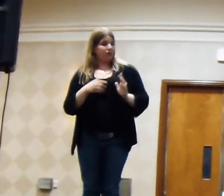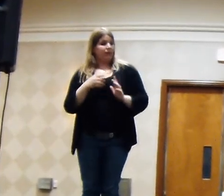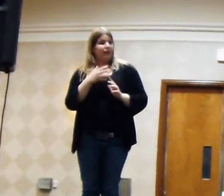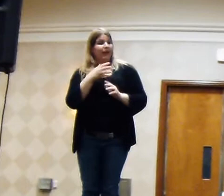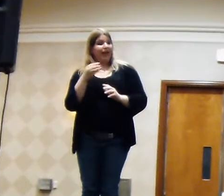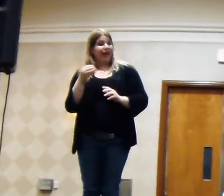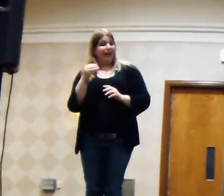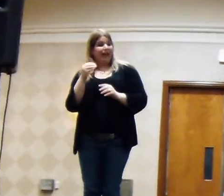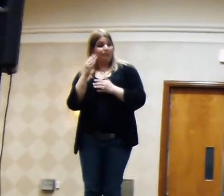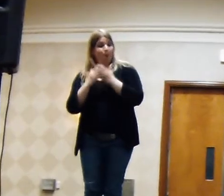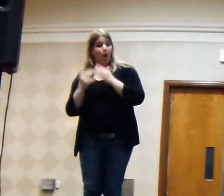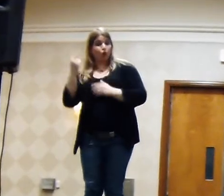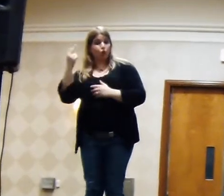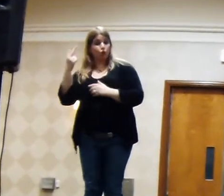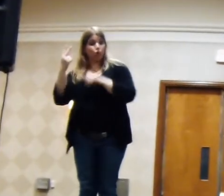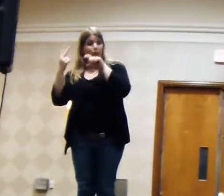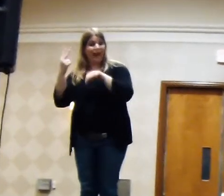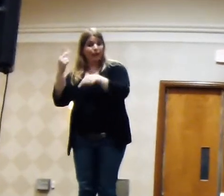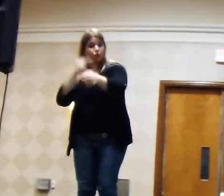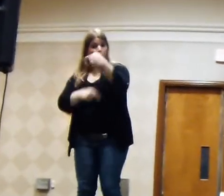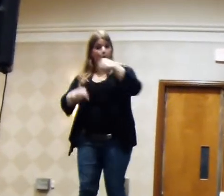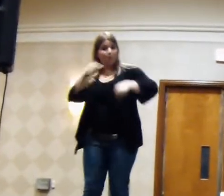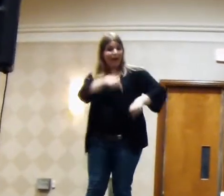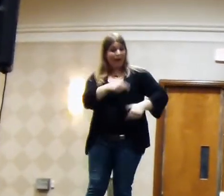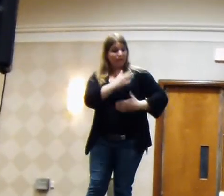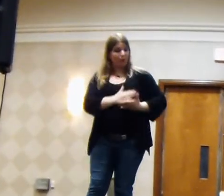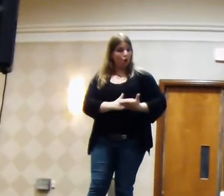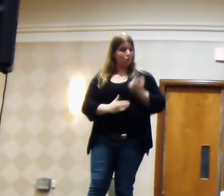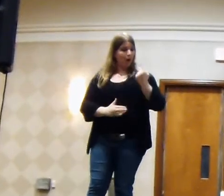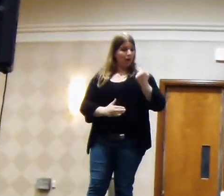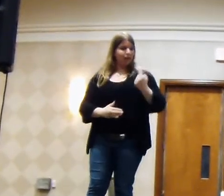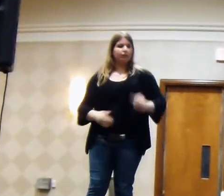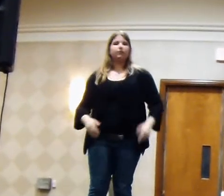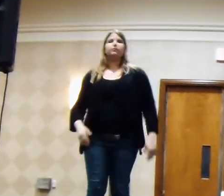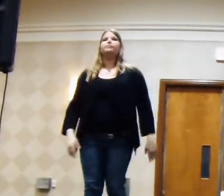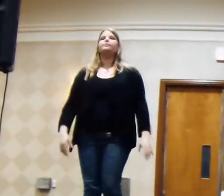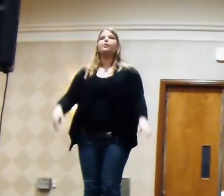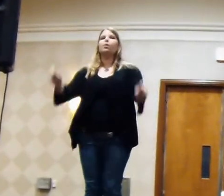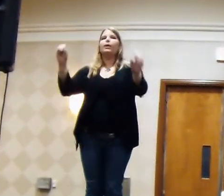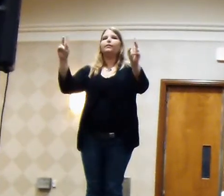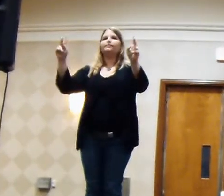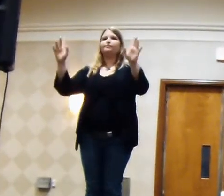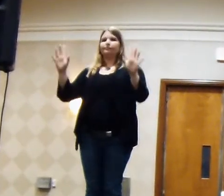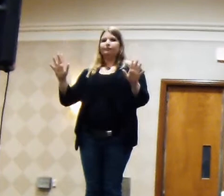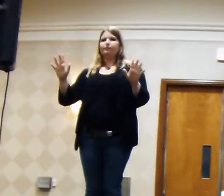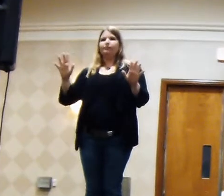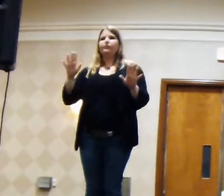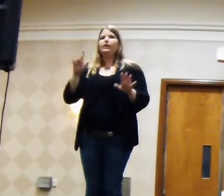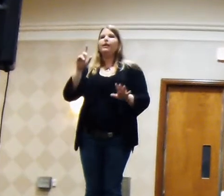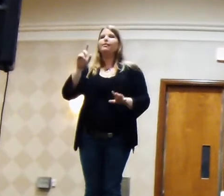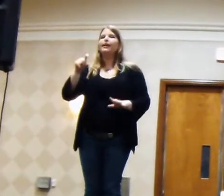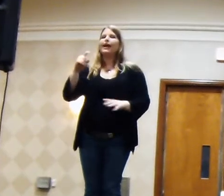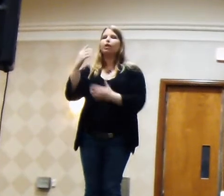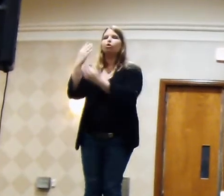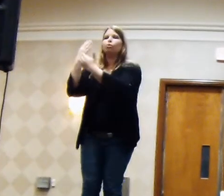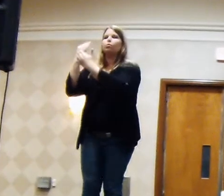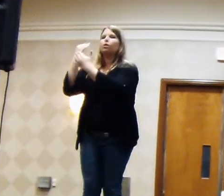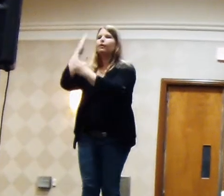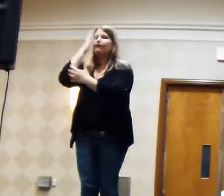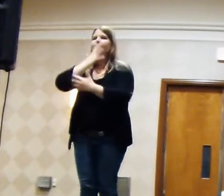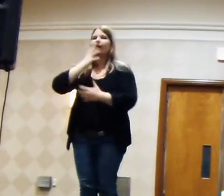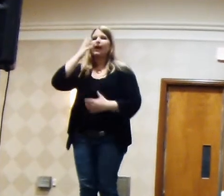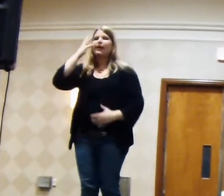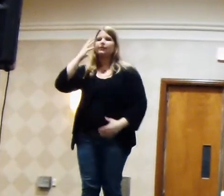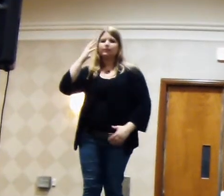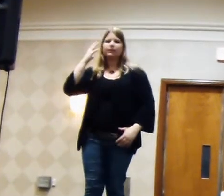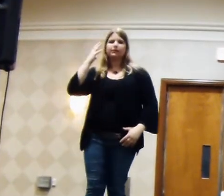movie and reshoot some of those parts that you had already done? What was hard was sometimes they would use your close-up from when I was shooting